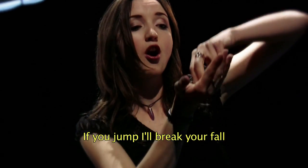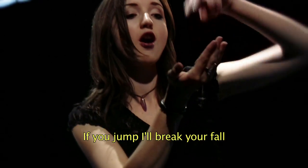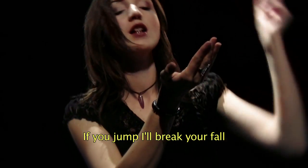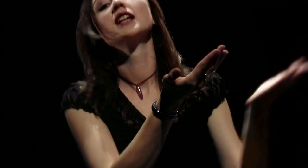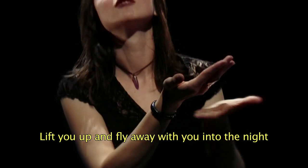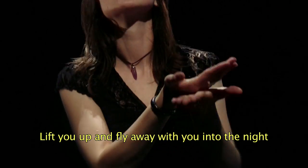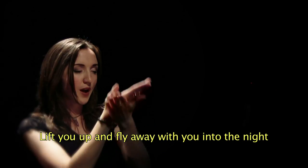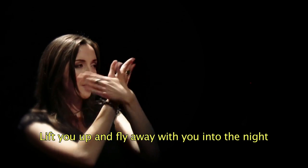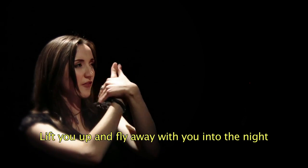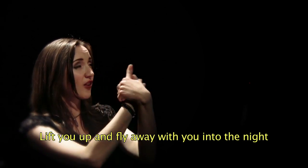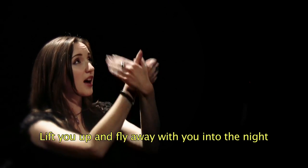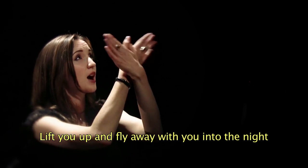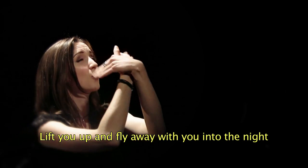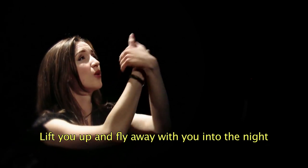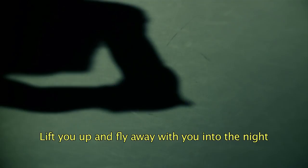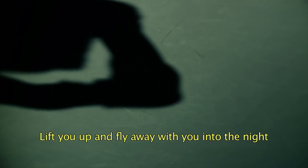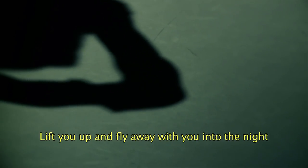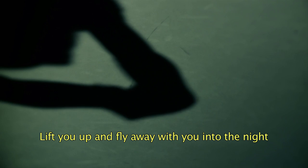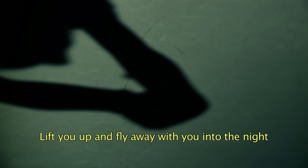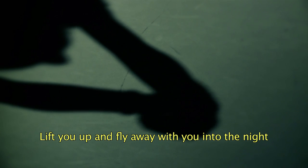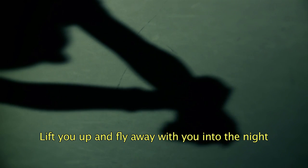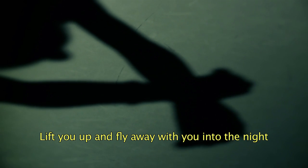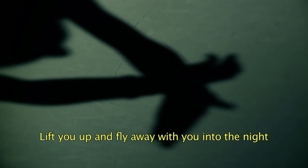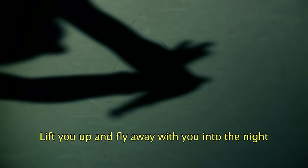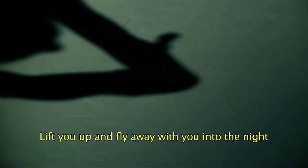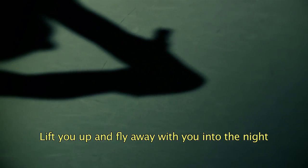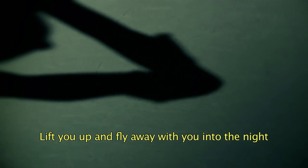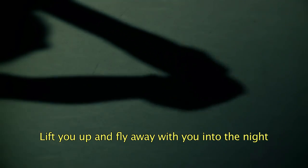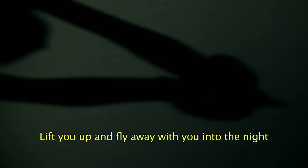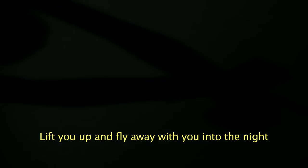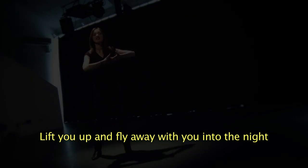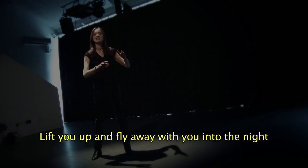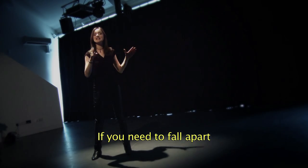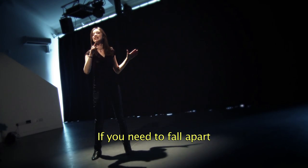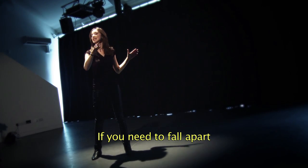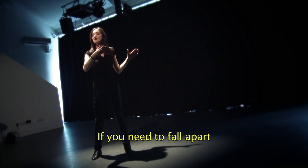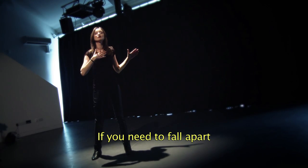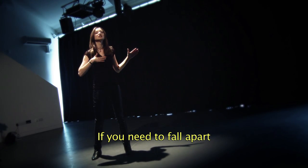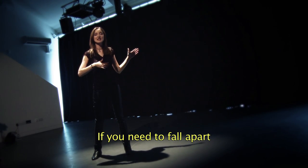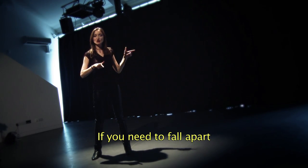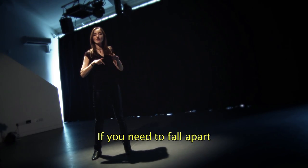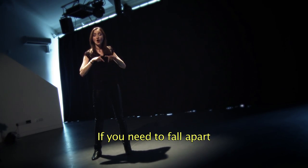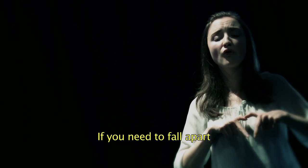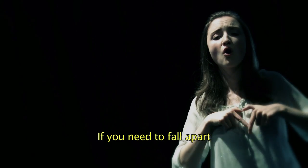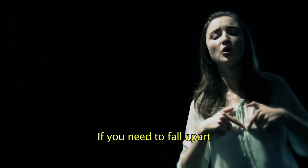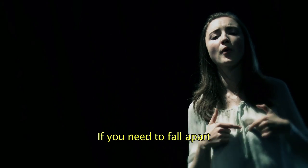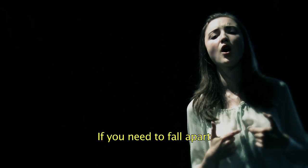fall Lift you up and fly away with you into the night If you need to fall apart